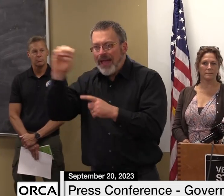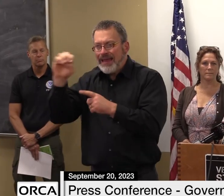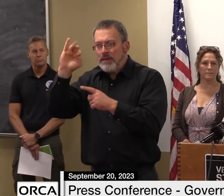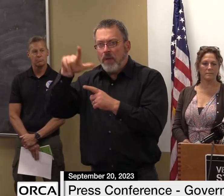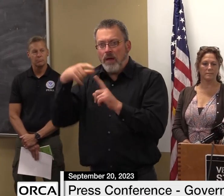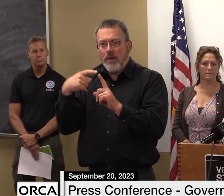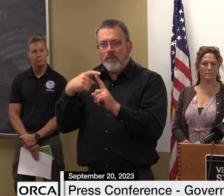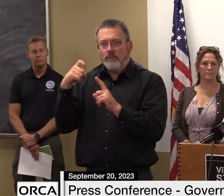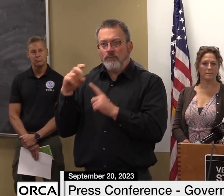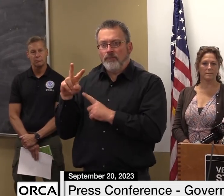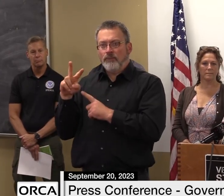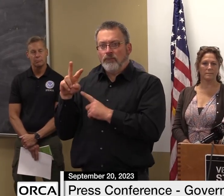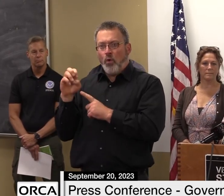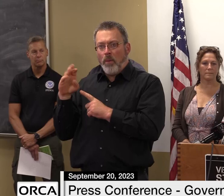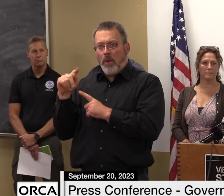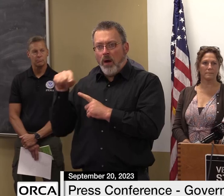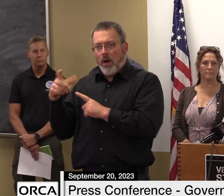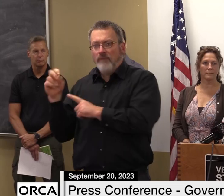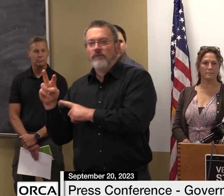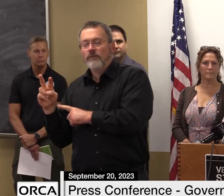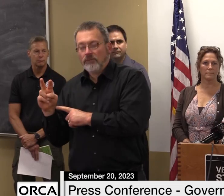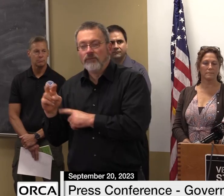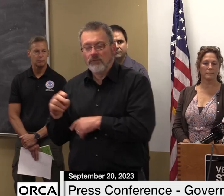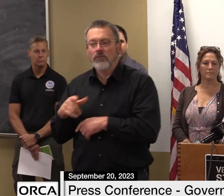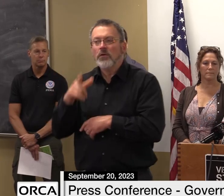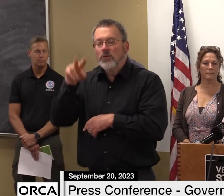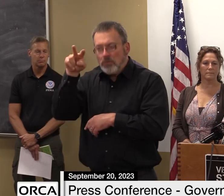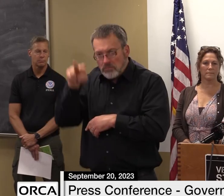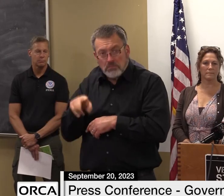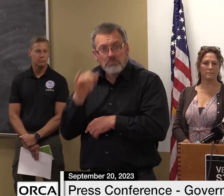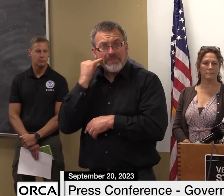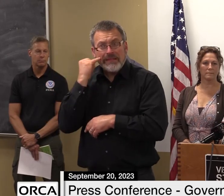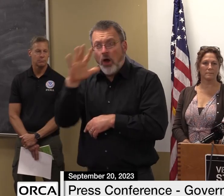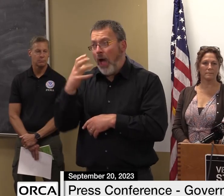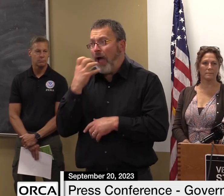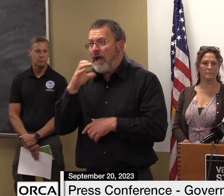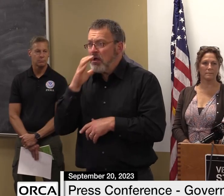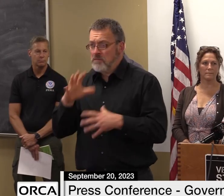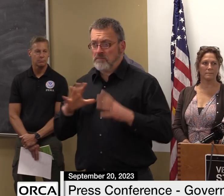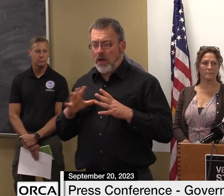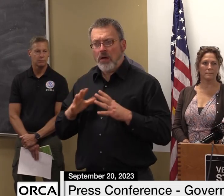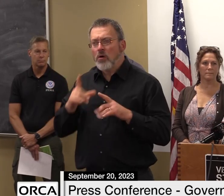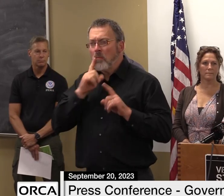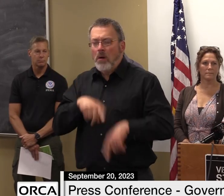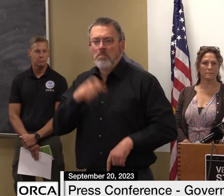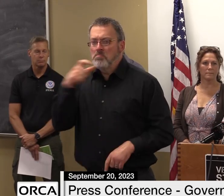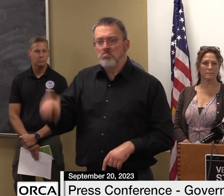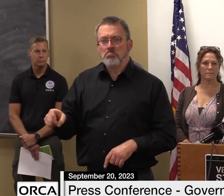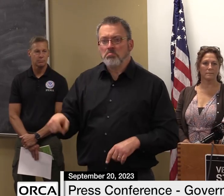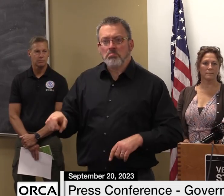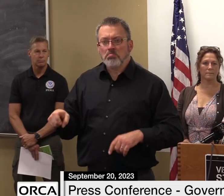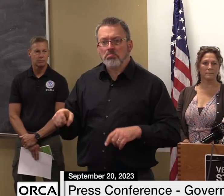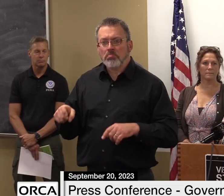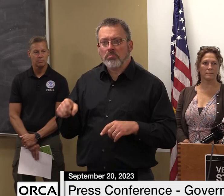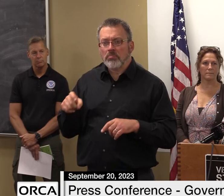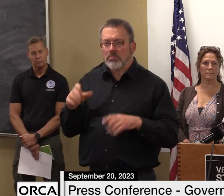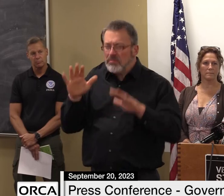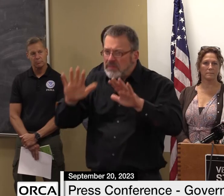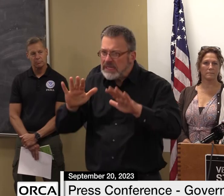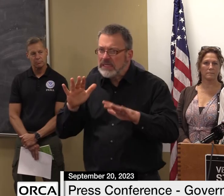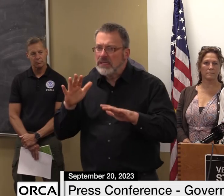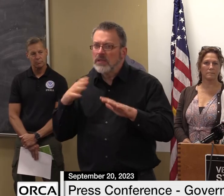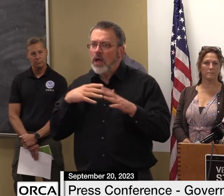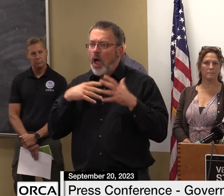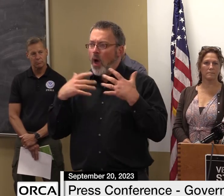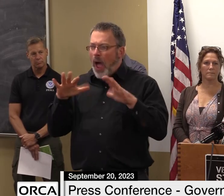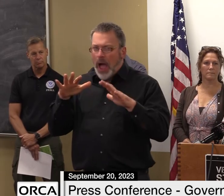a survey or getting a survey. So be aware if you do. And it's just about the scams that might come along with that once you